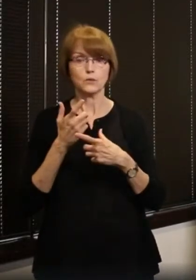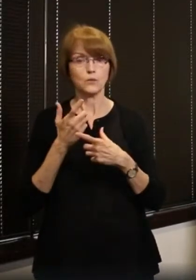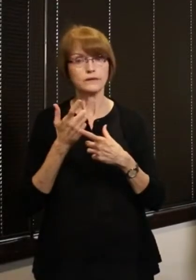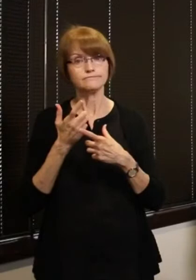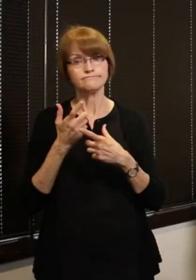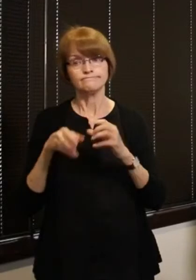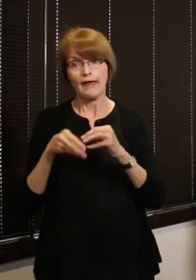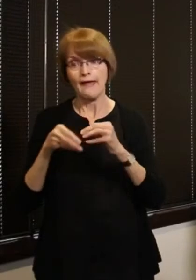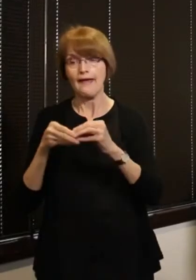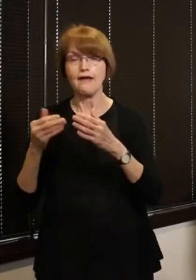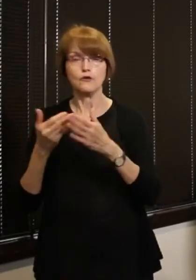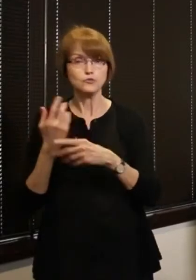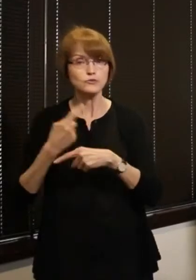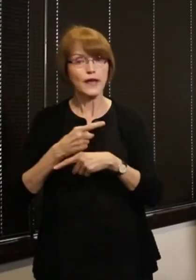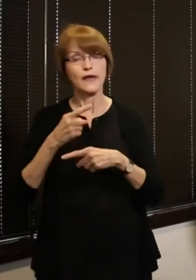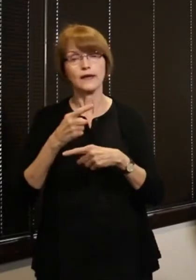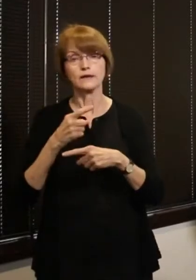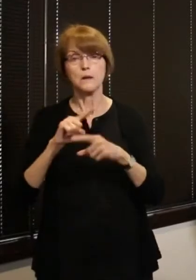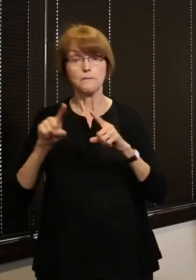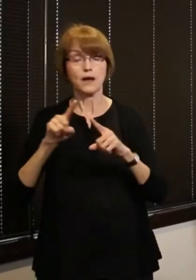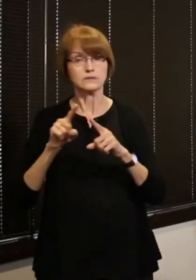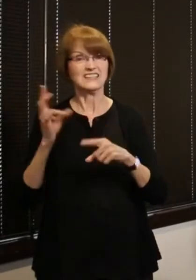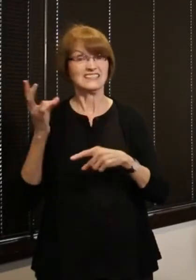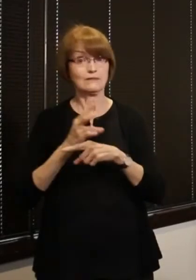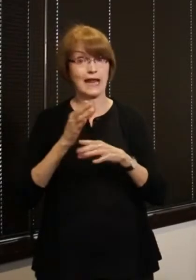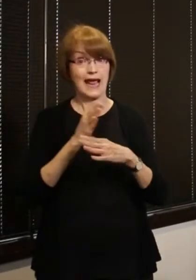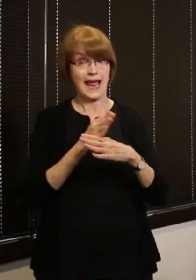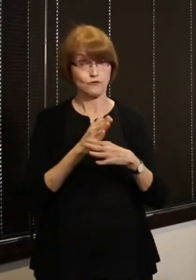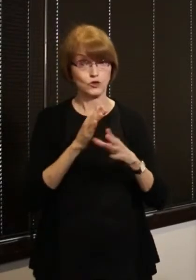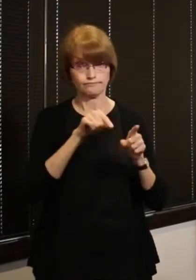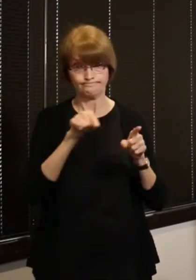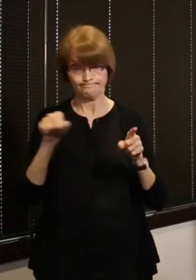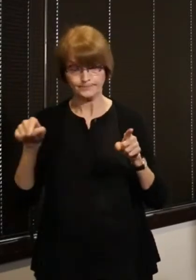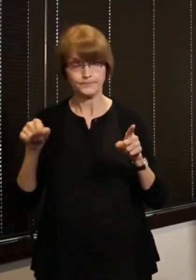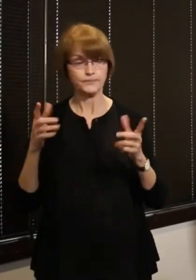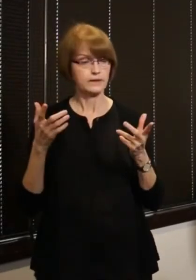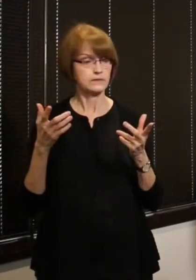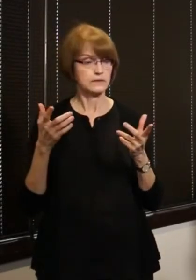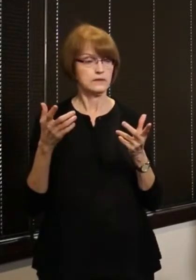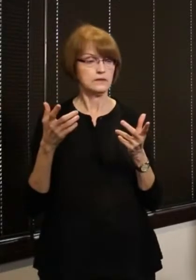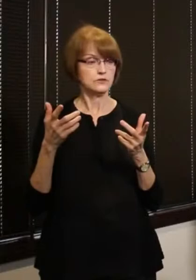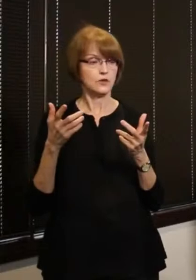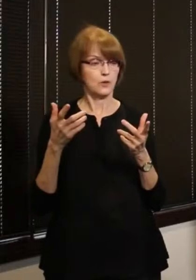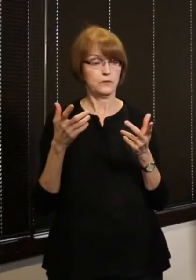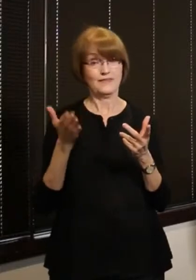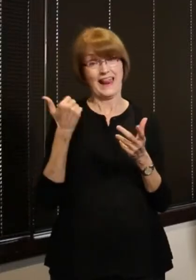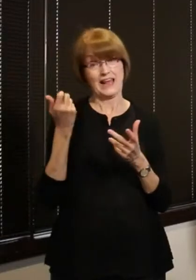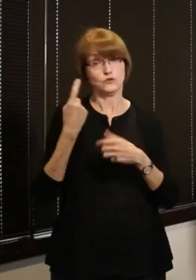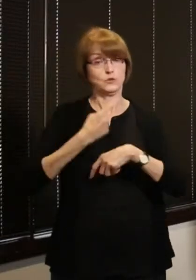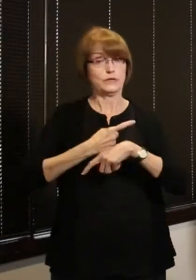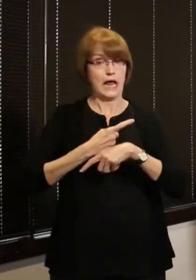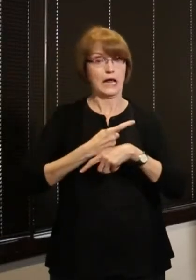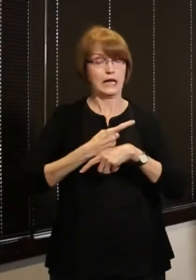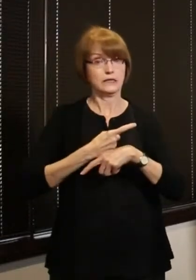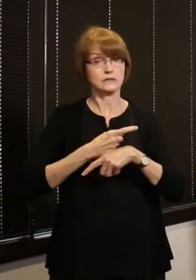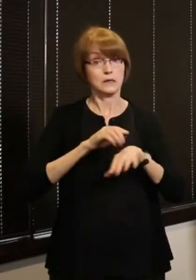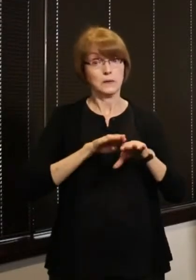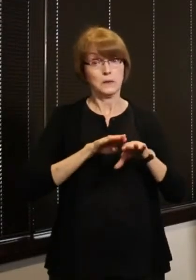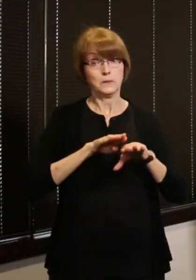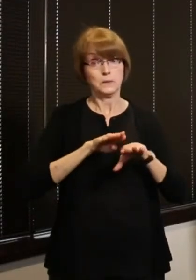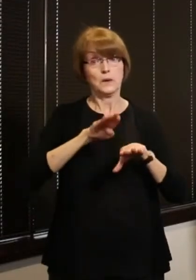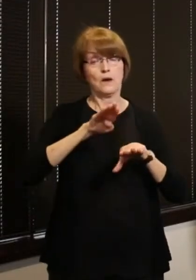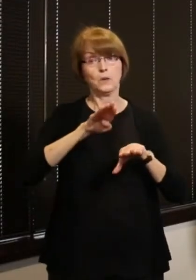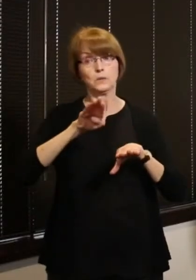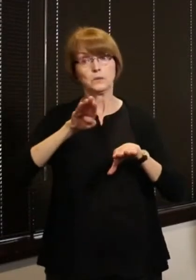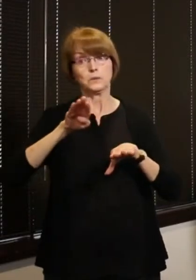anybody. And again, it seems there at the top, now again, this is just over the last couple of days where it's sort of plateaued, and we're